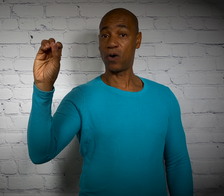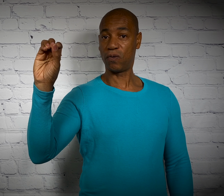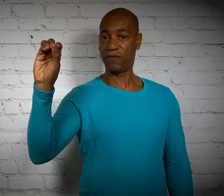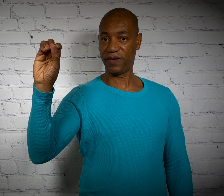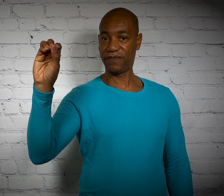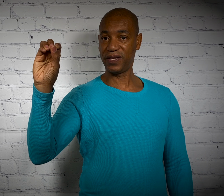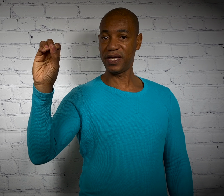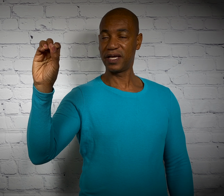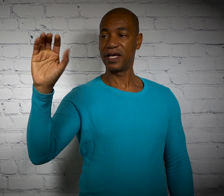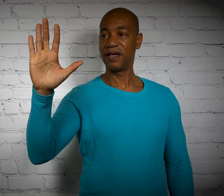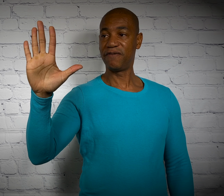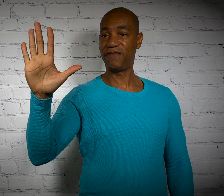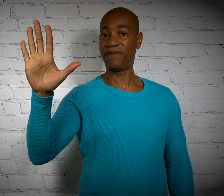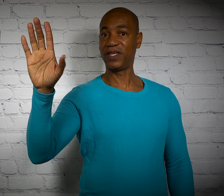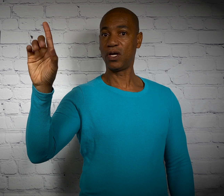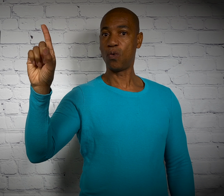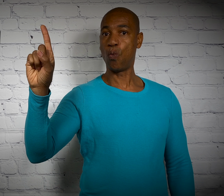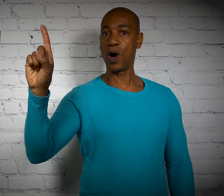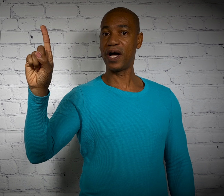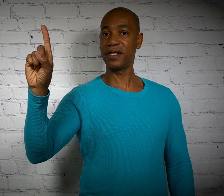50, 50, 51,